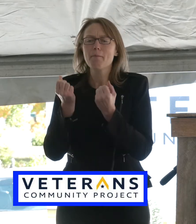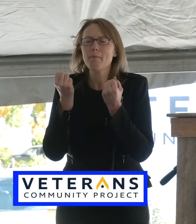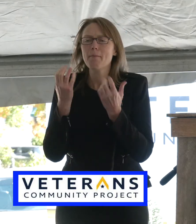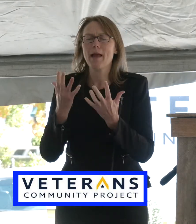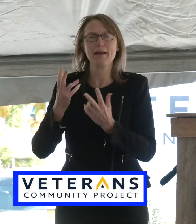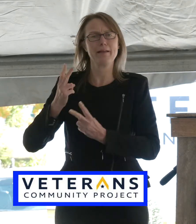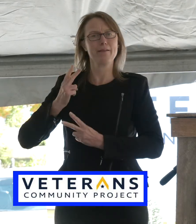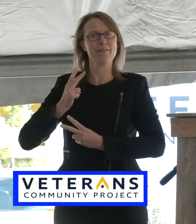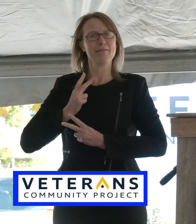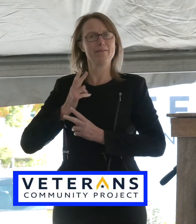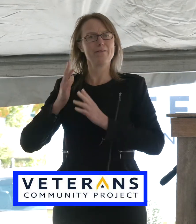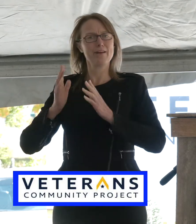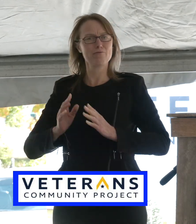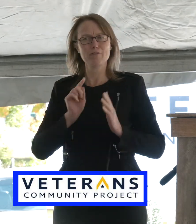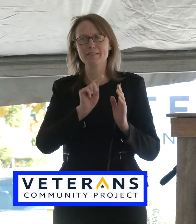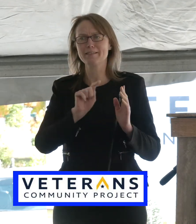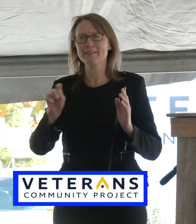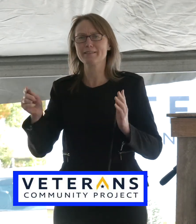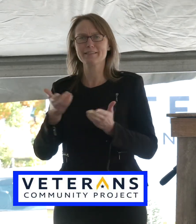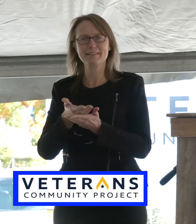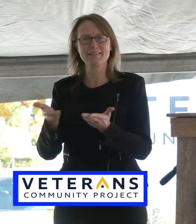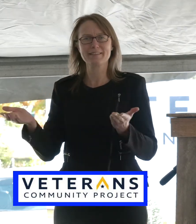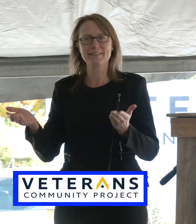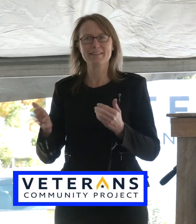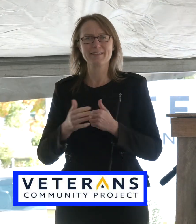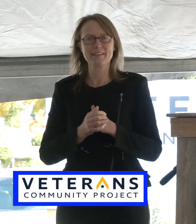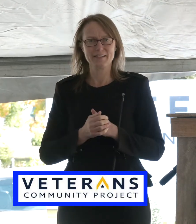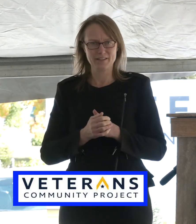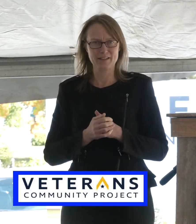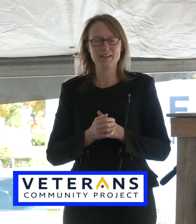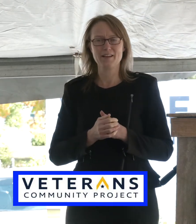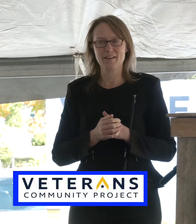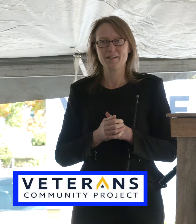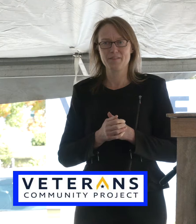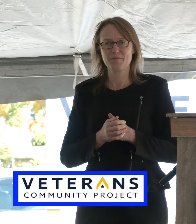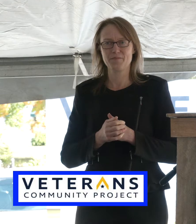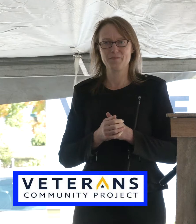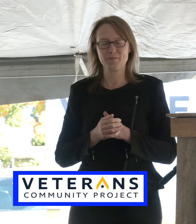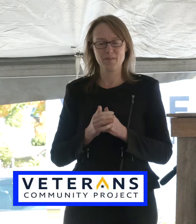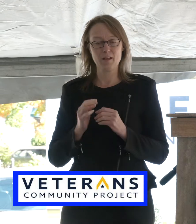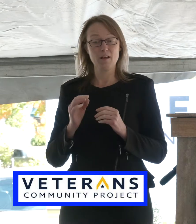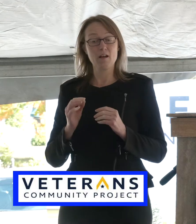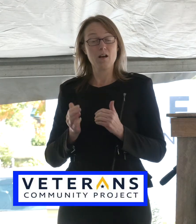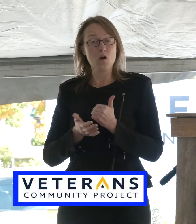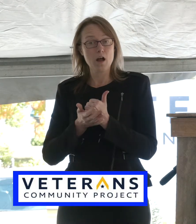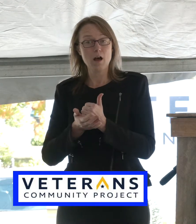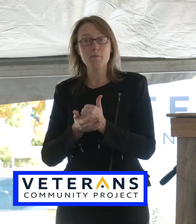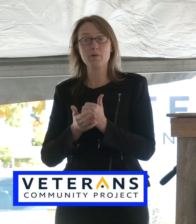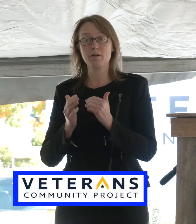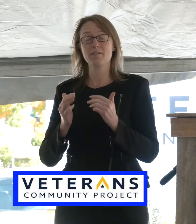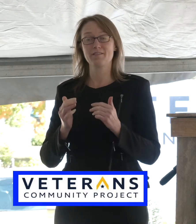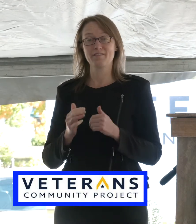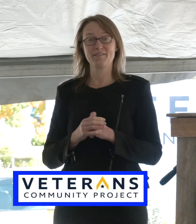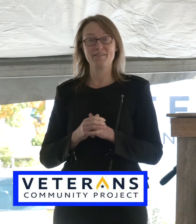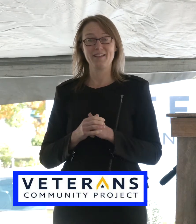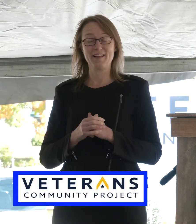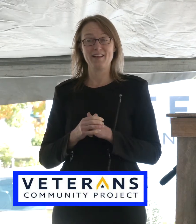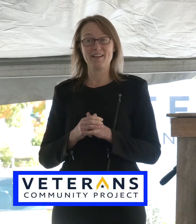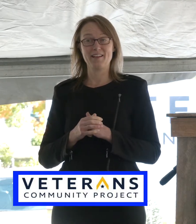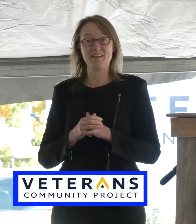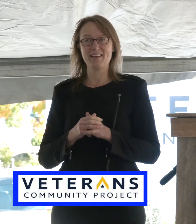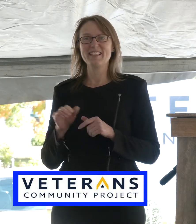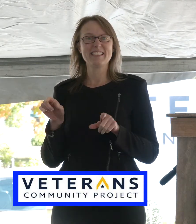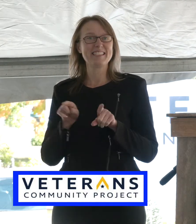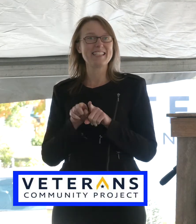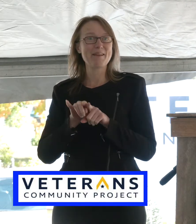Missouri, as you've heard several times from Jason, moving us to be the very first